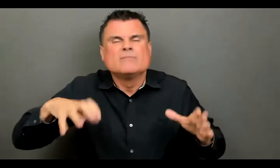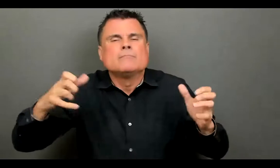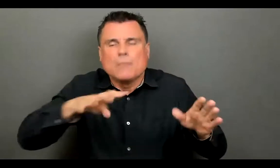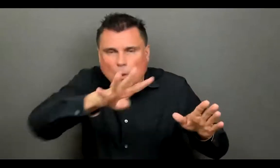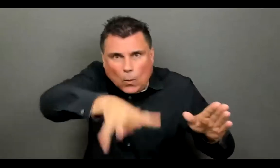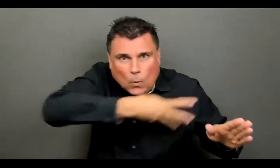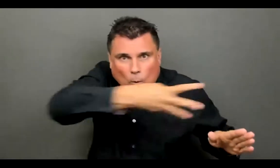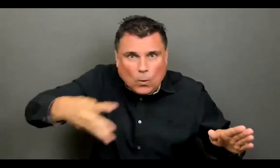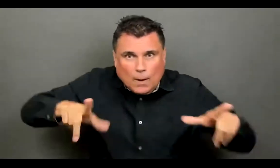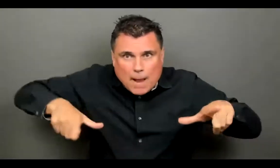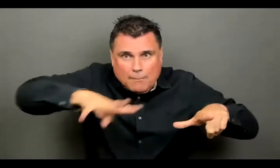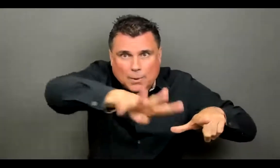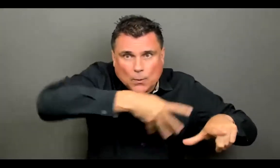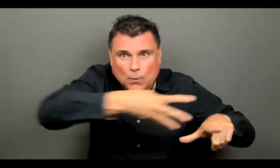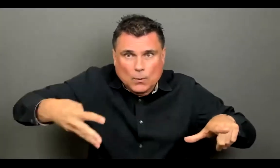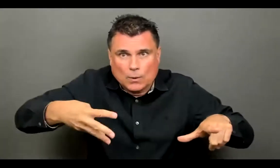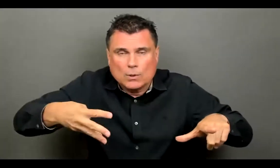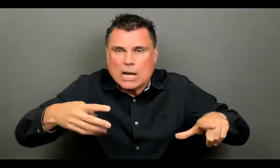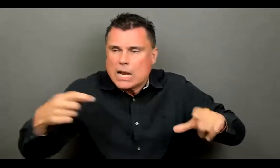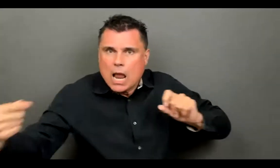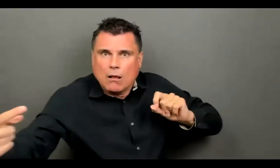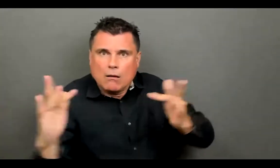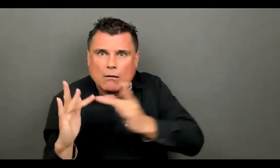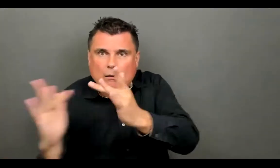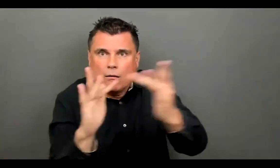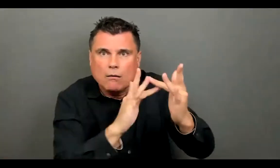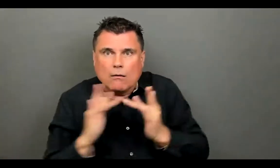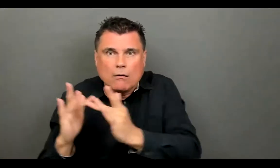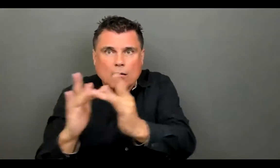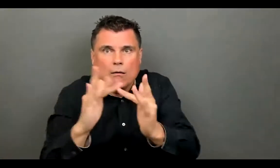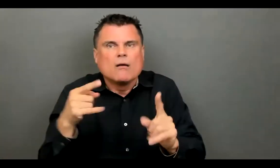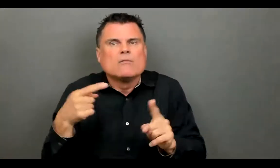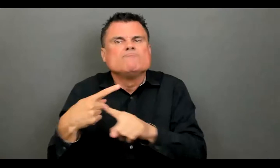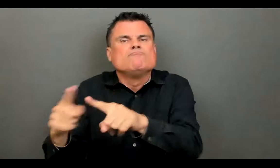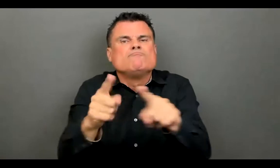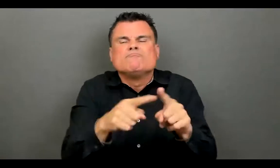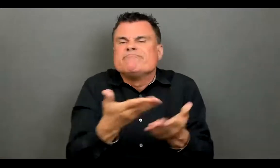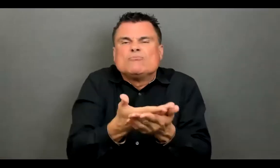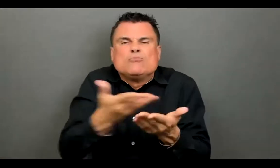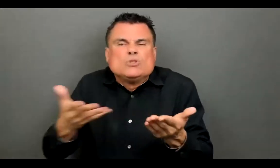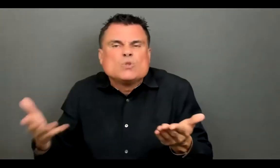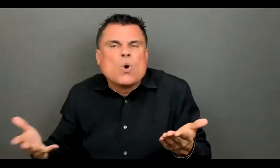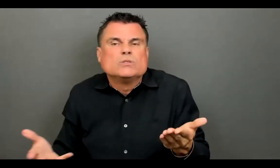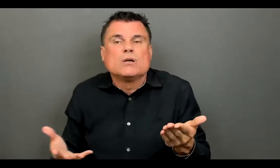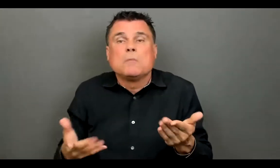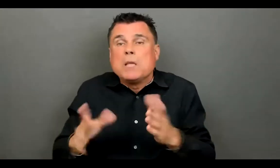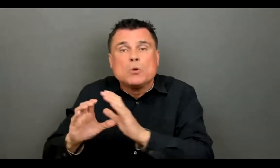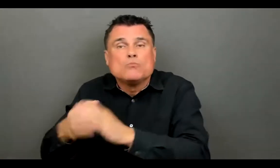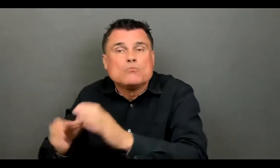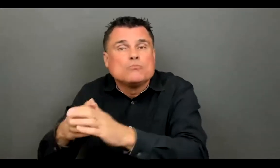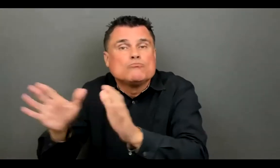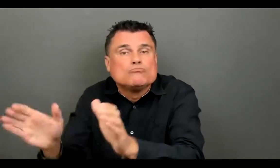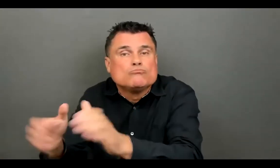And we also find that putting users at the center doesn't just uncover problems, but HCD has a really strong focus on creative